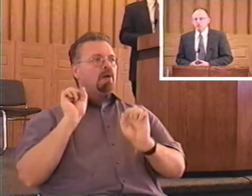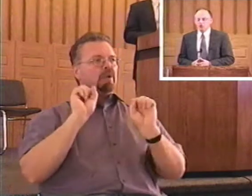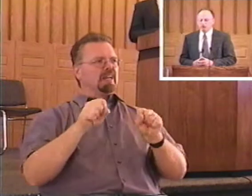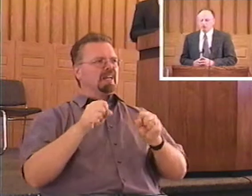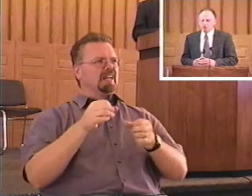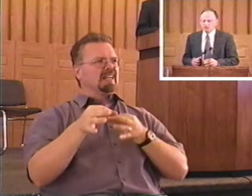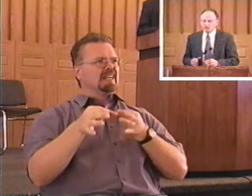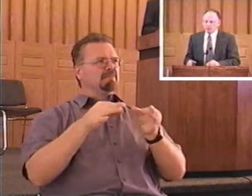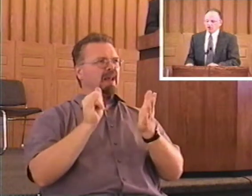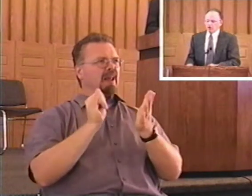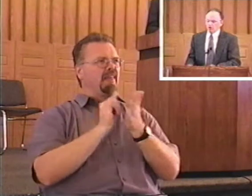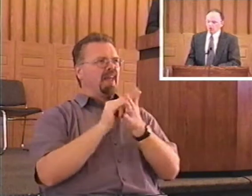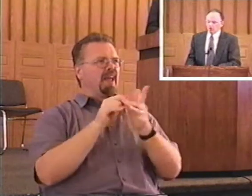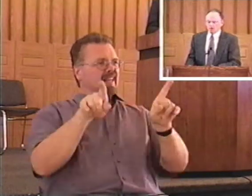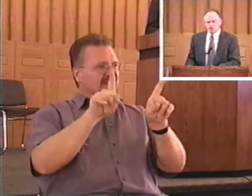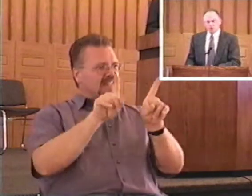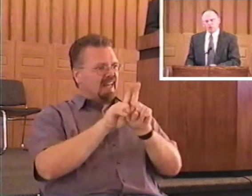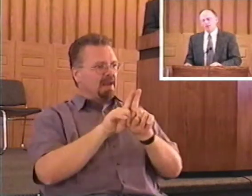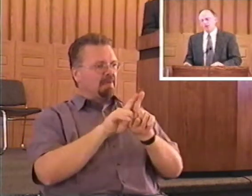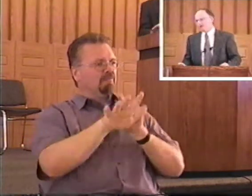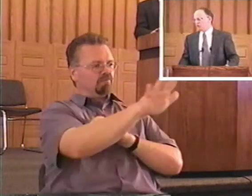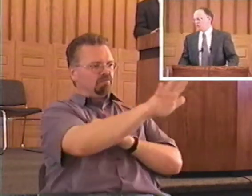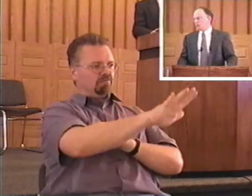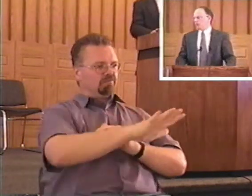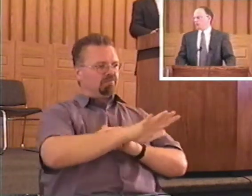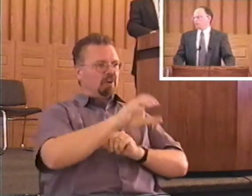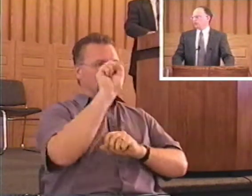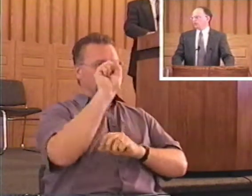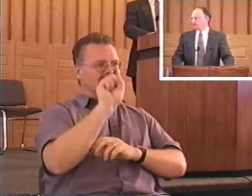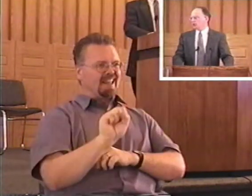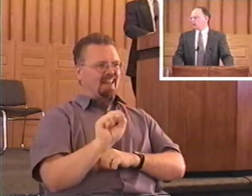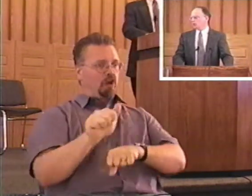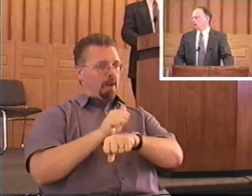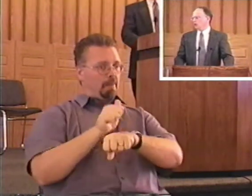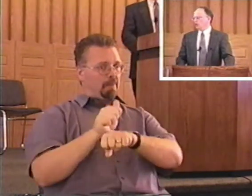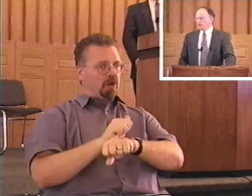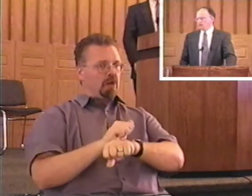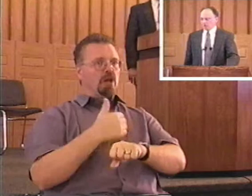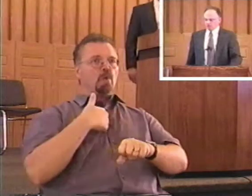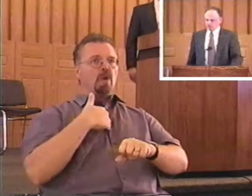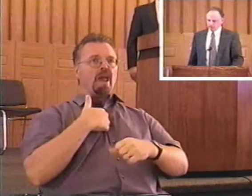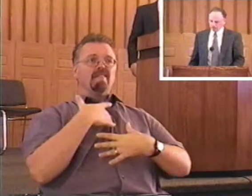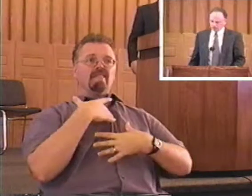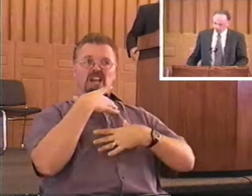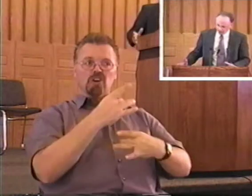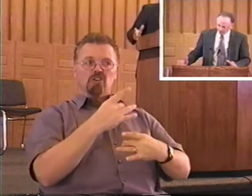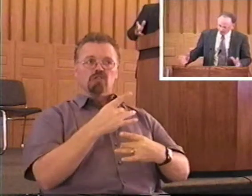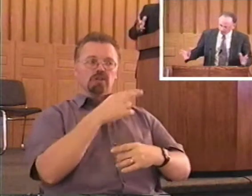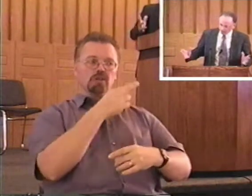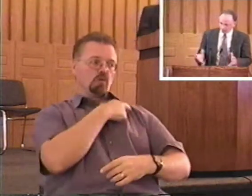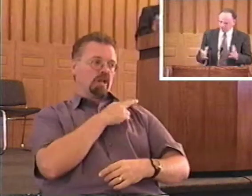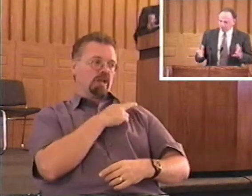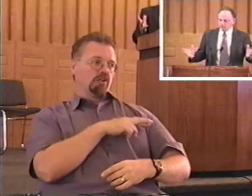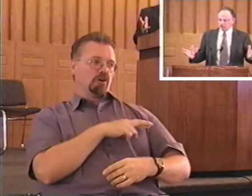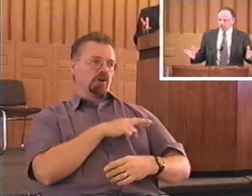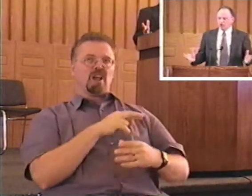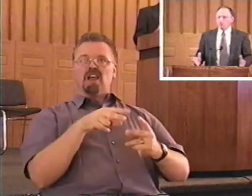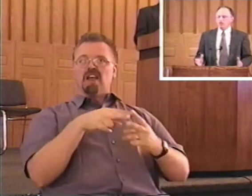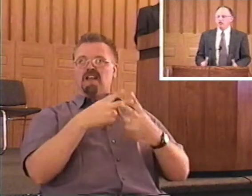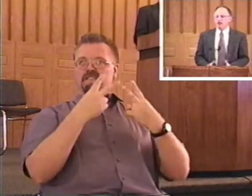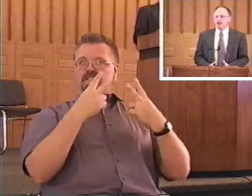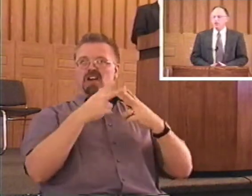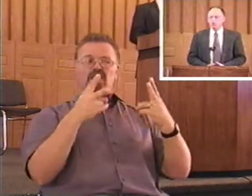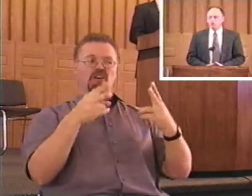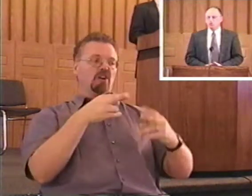well. Certainly in Southern Alberta, there's a lot of interest in religion. This is a very